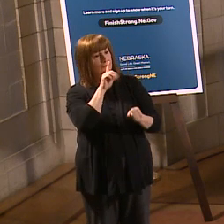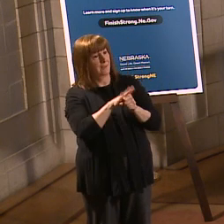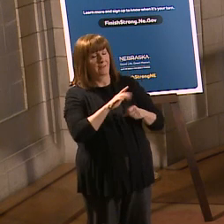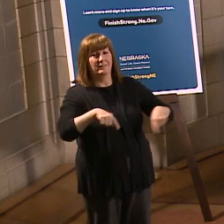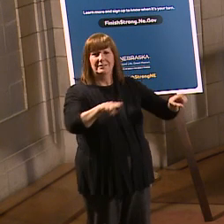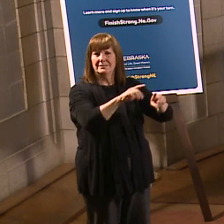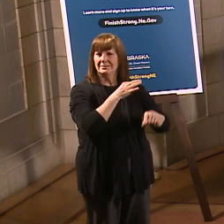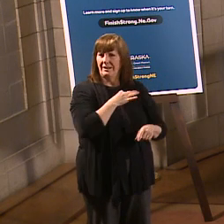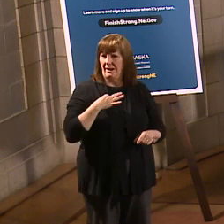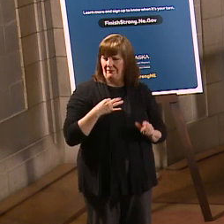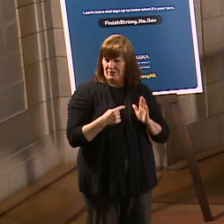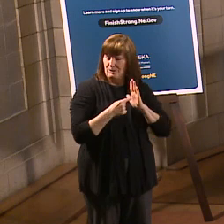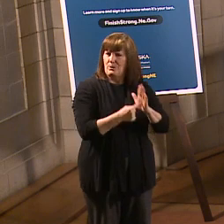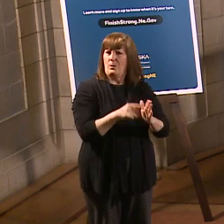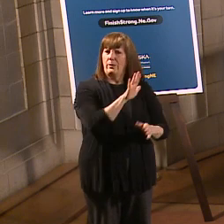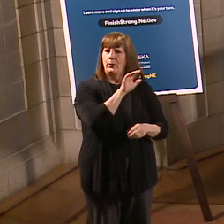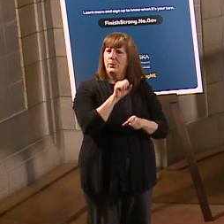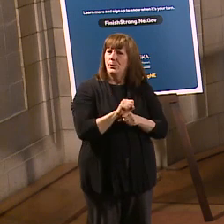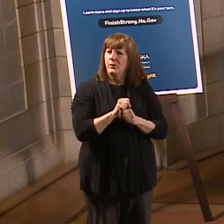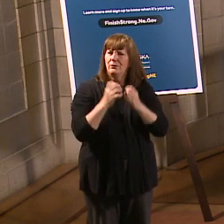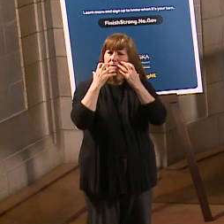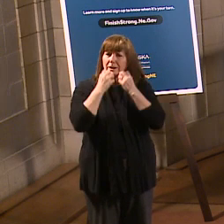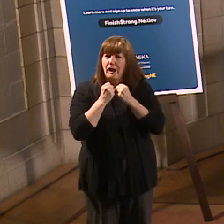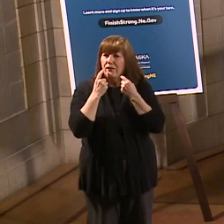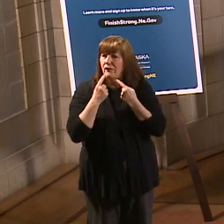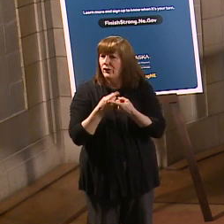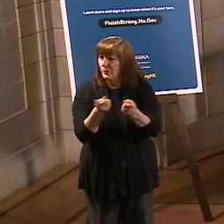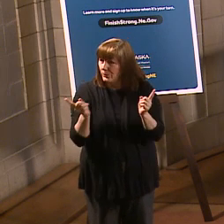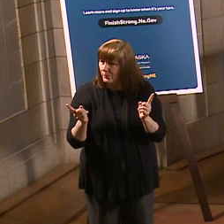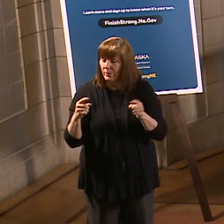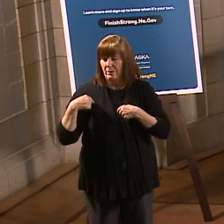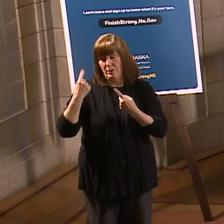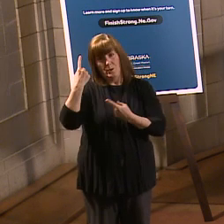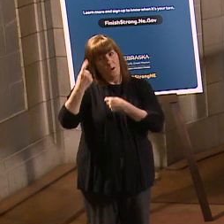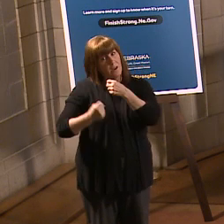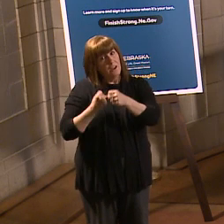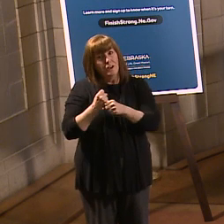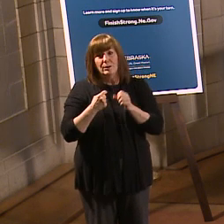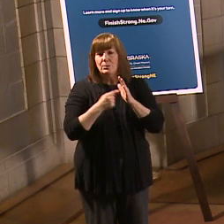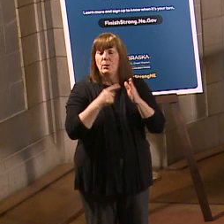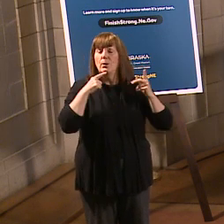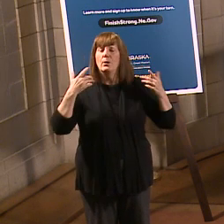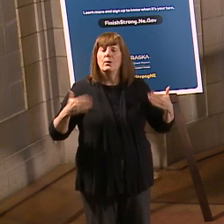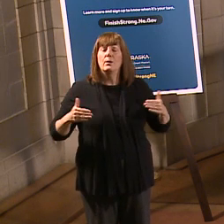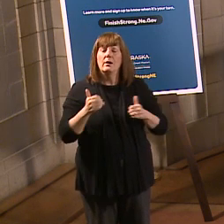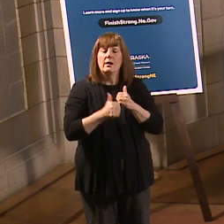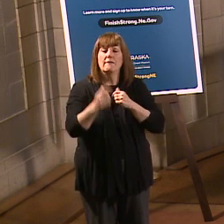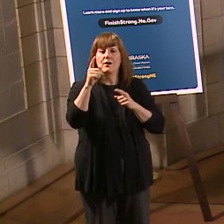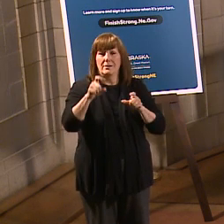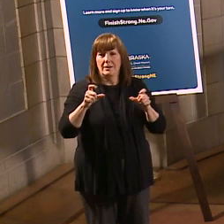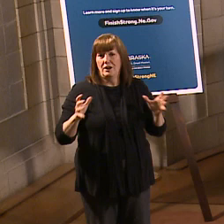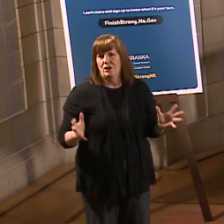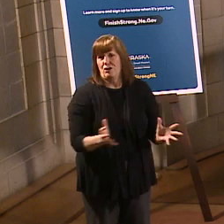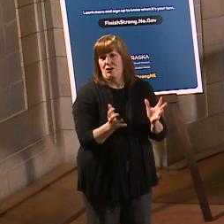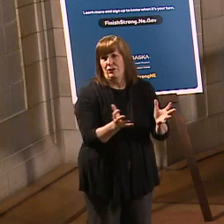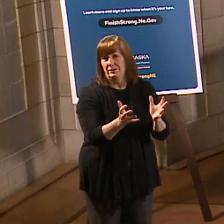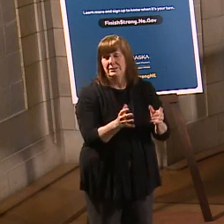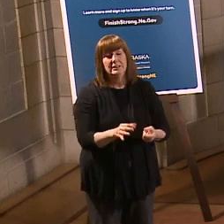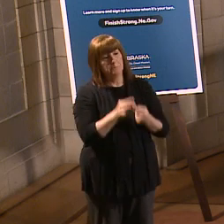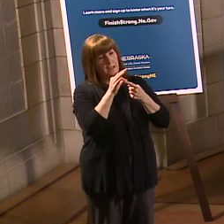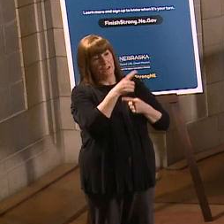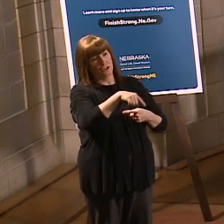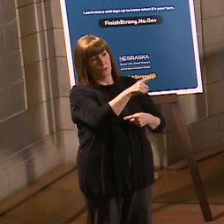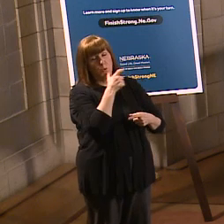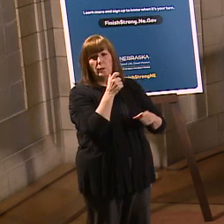staff, illustrated through their work and care. What the last year has shown us is that everyone needs encouragement, but especially those who have